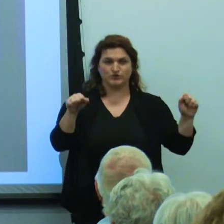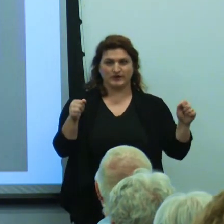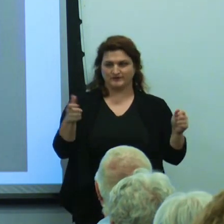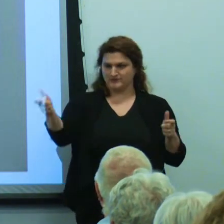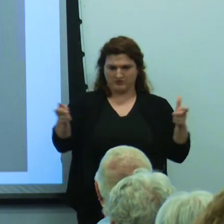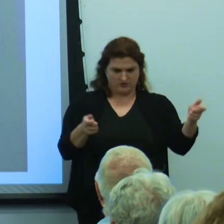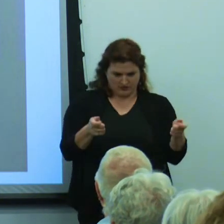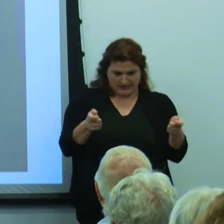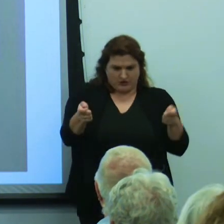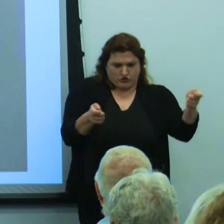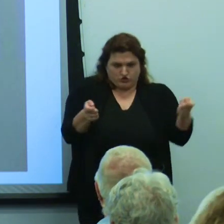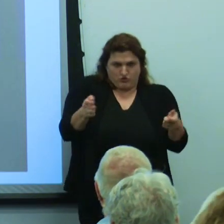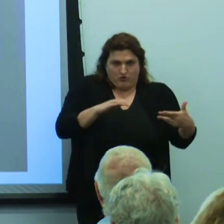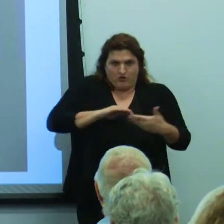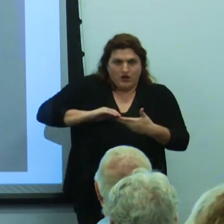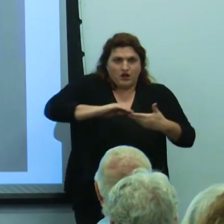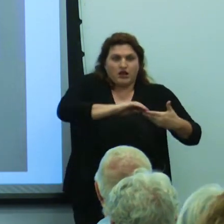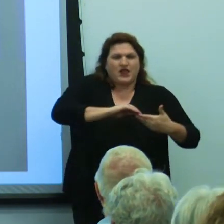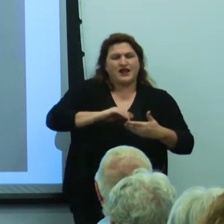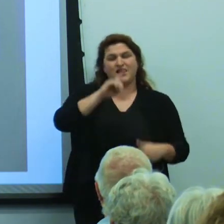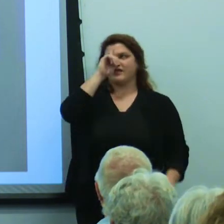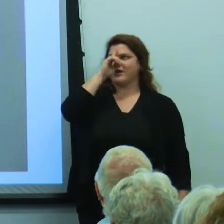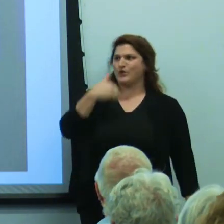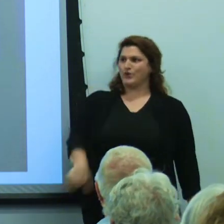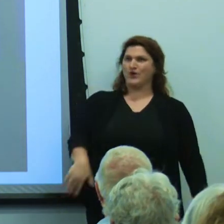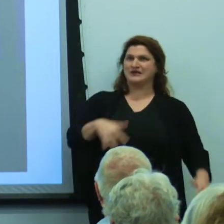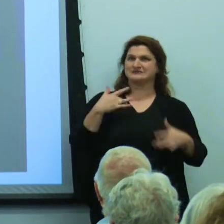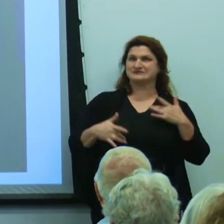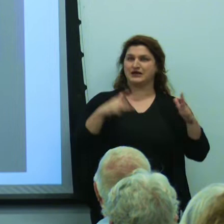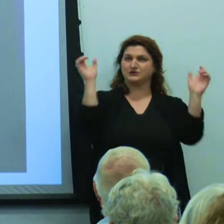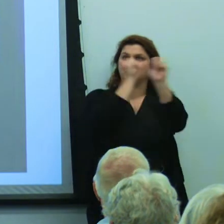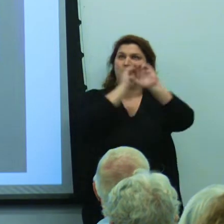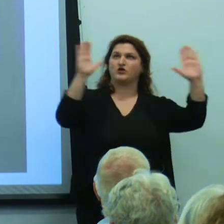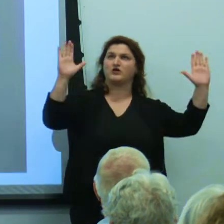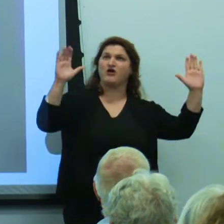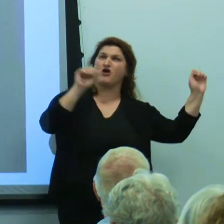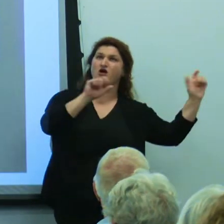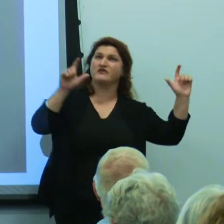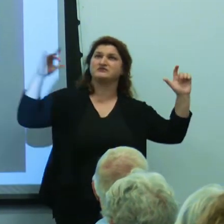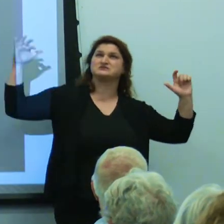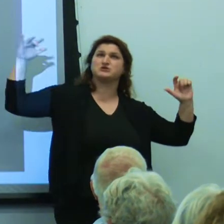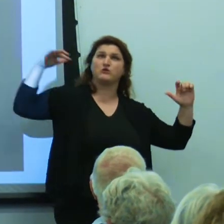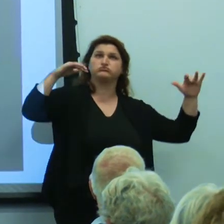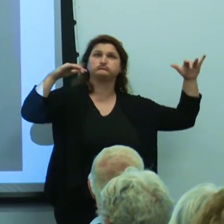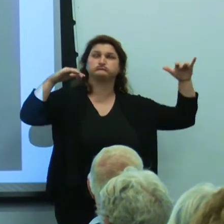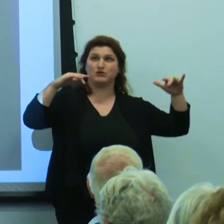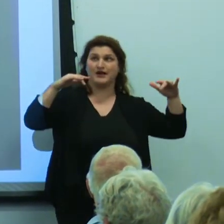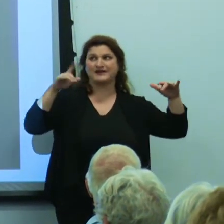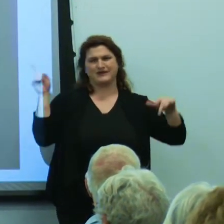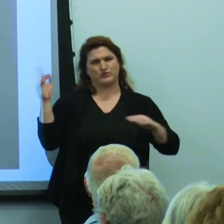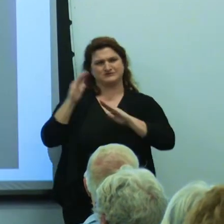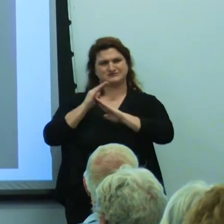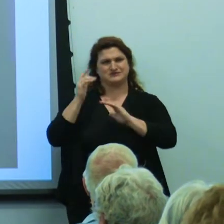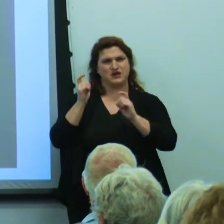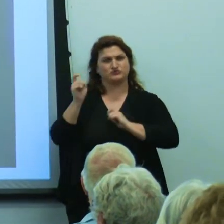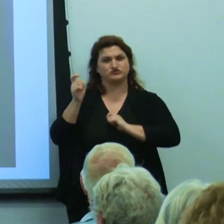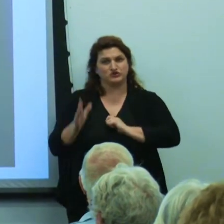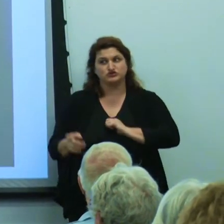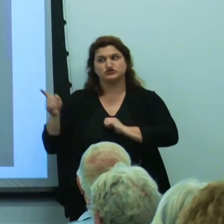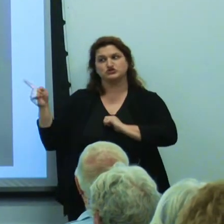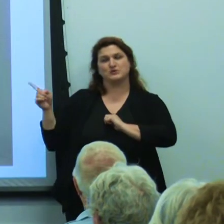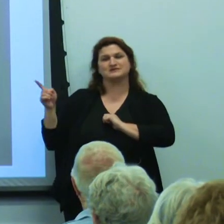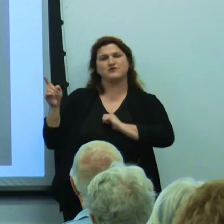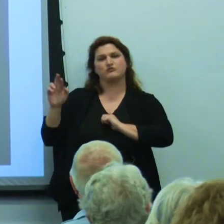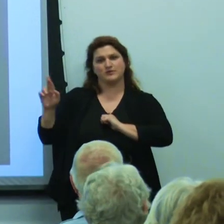you know, coming together, you know, as we remember, this is a Chief Justice who is a Republican, who served as Lieutenant